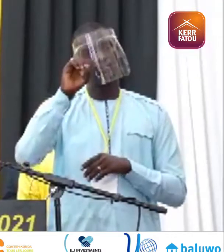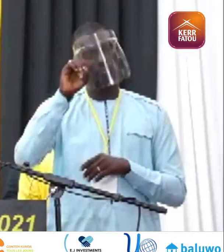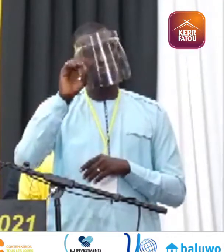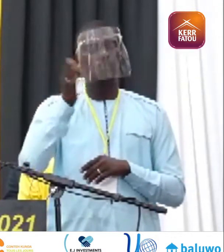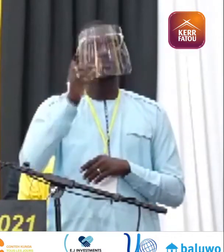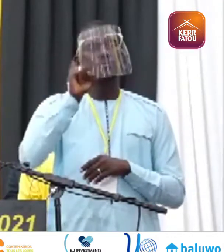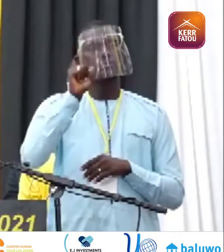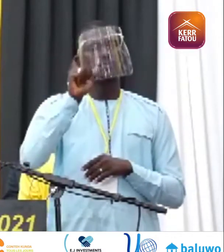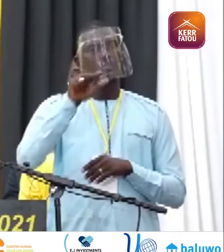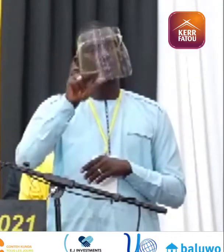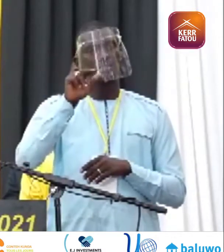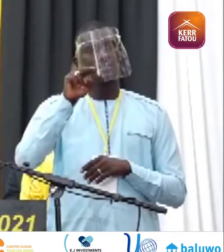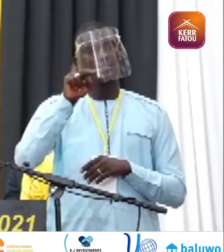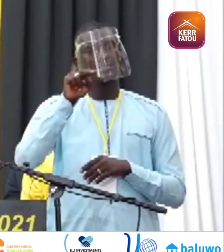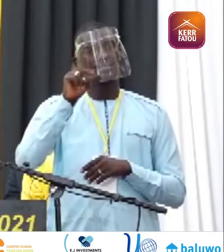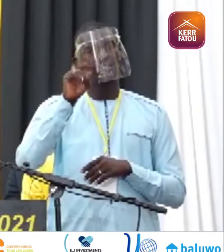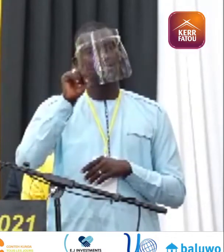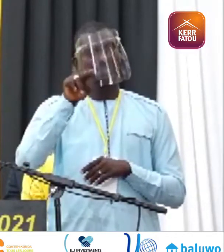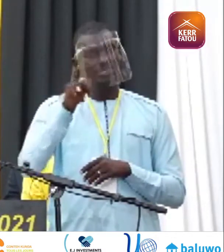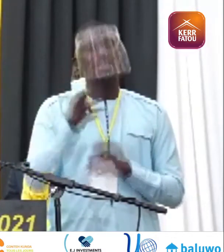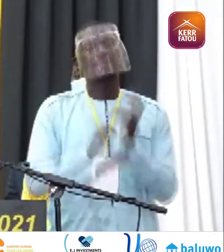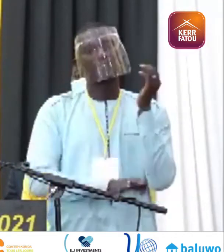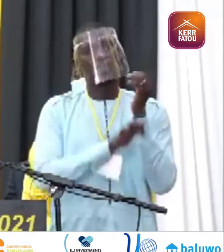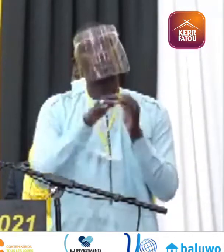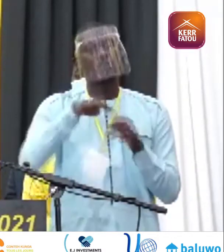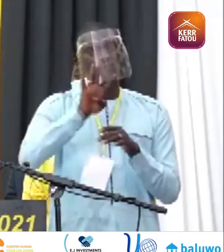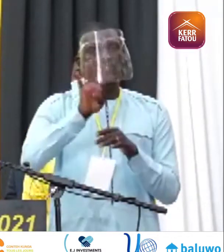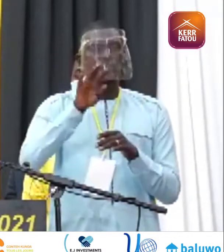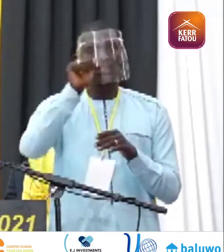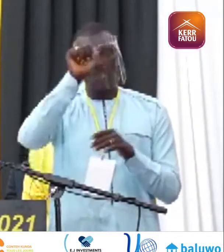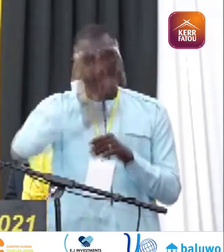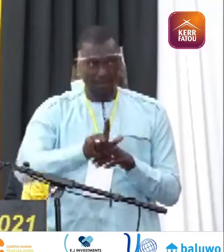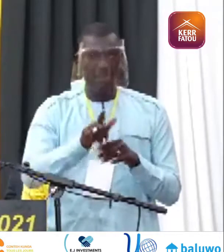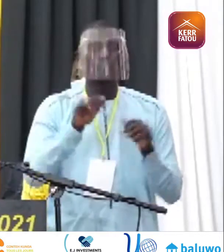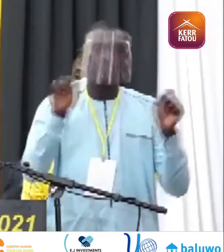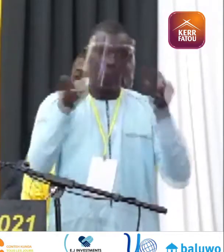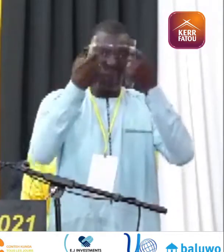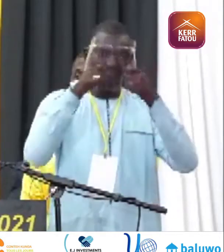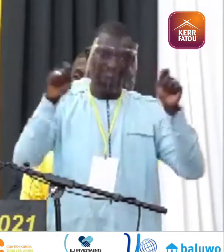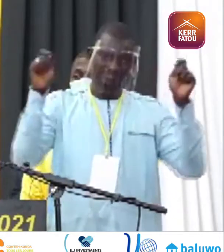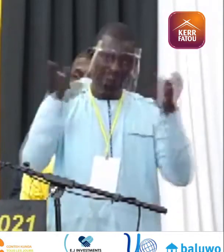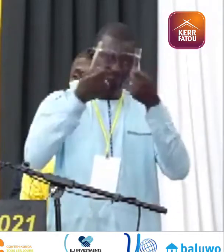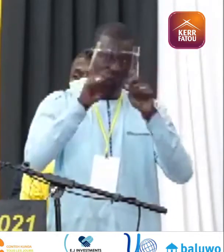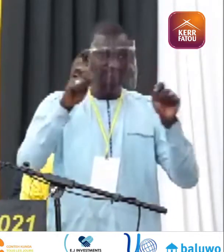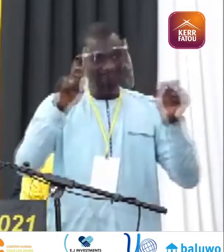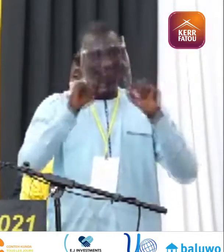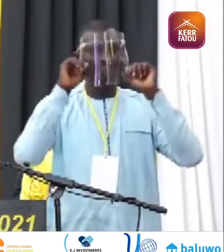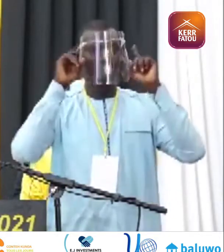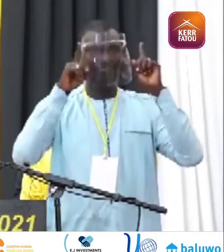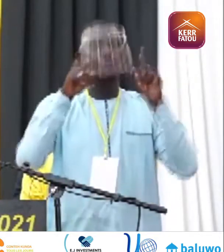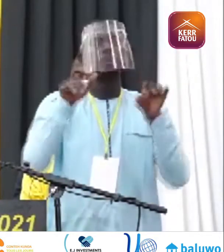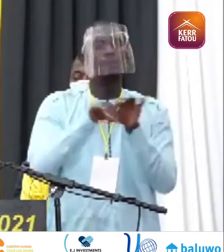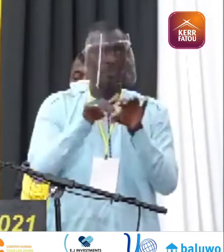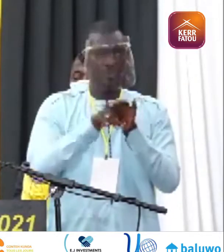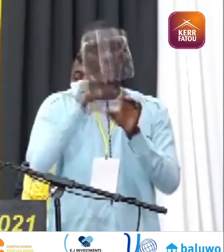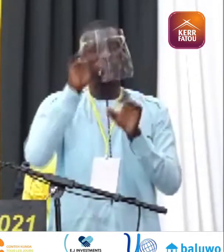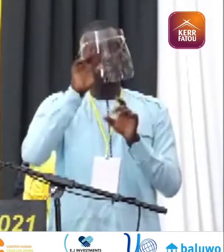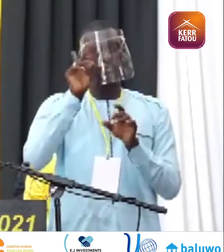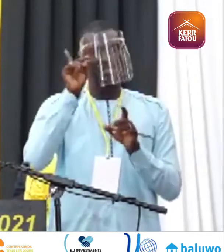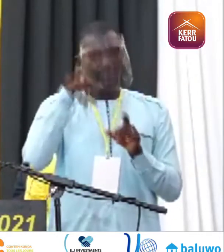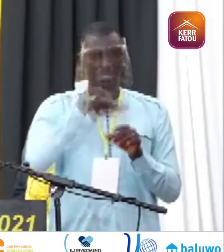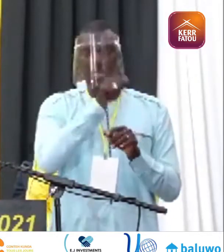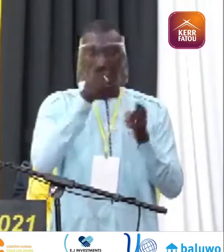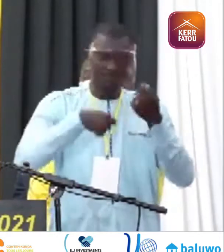is celebrated annually on the 14th of April to commemorate the lives and sacrifices of members of the party and their